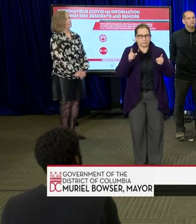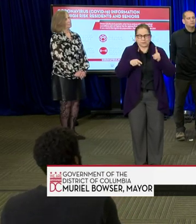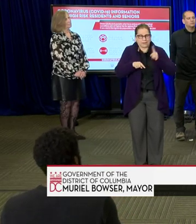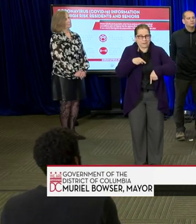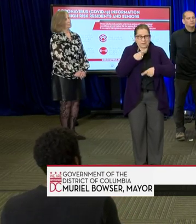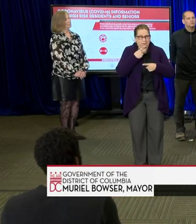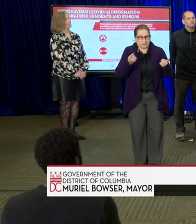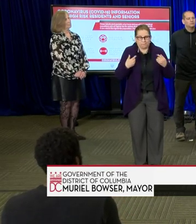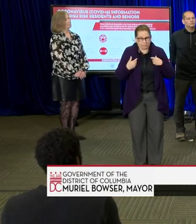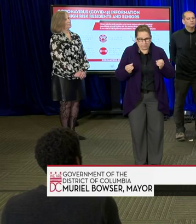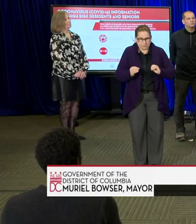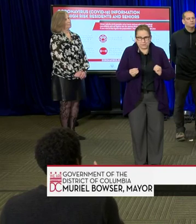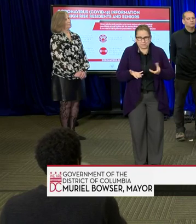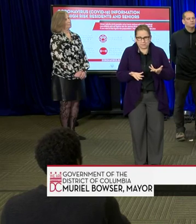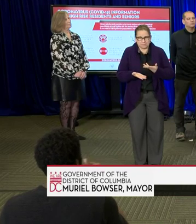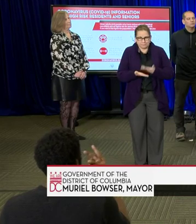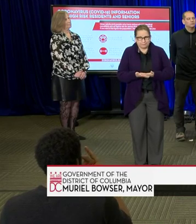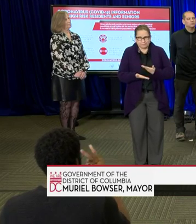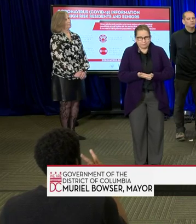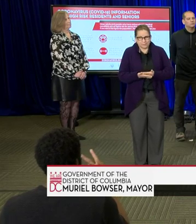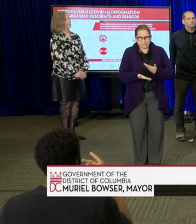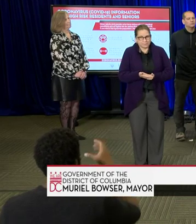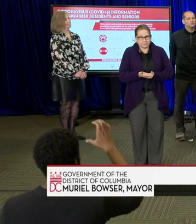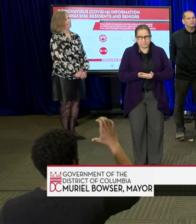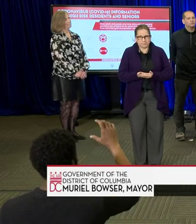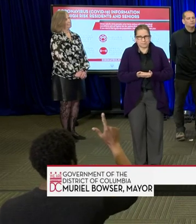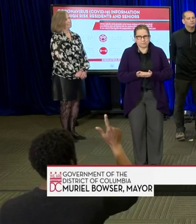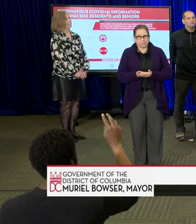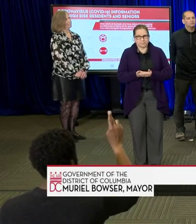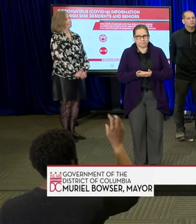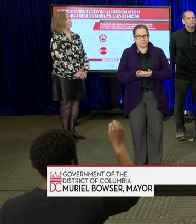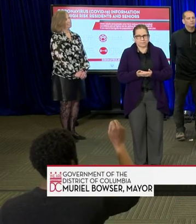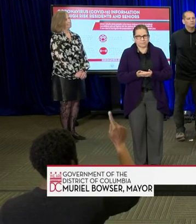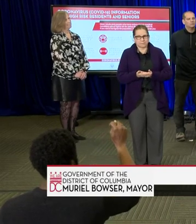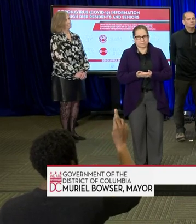see geographic clusters upon my review of the data.